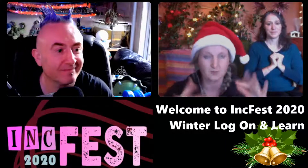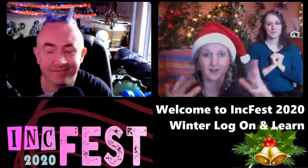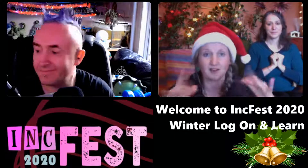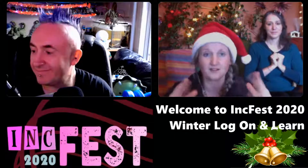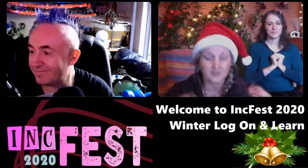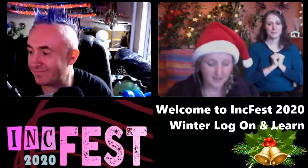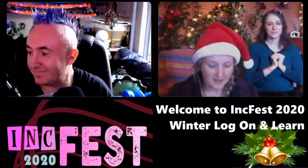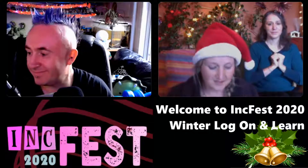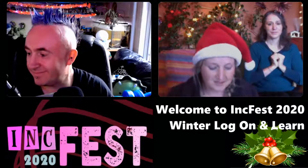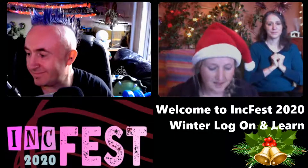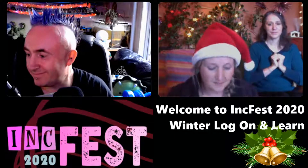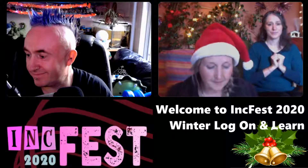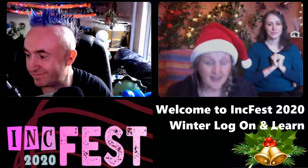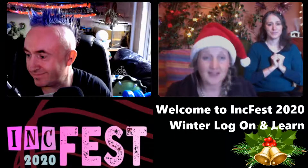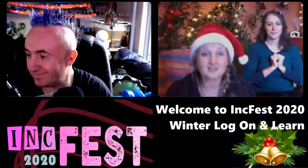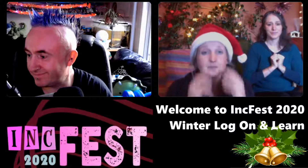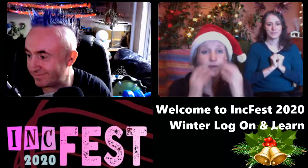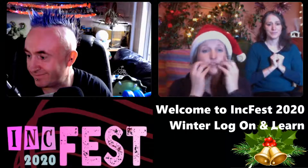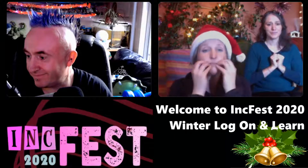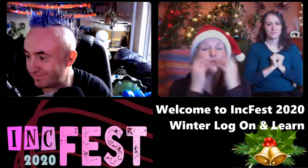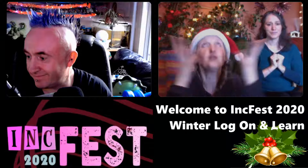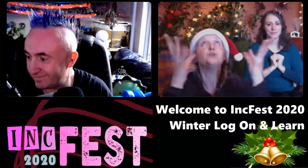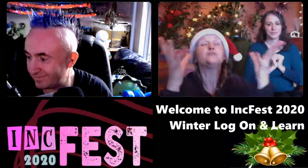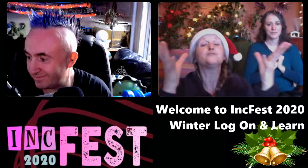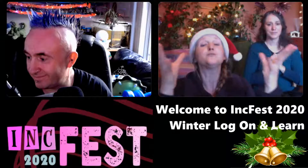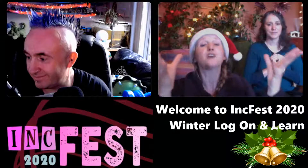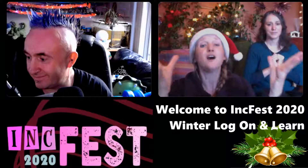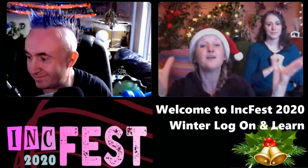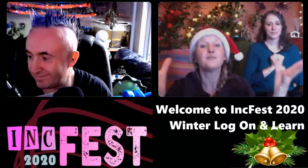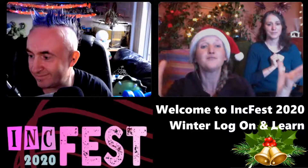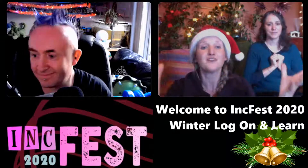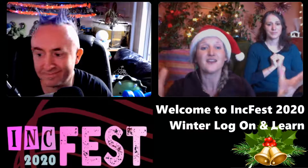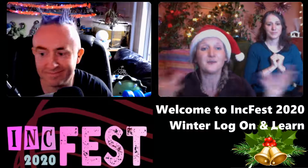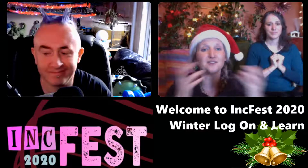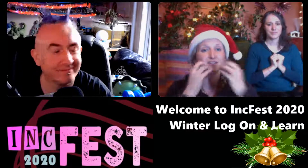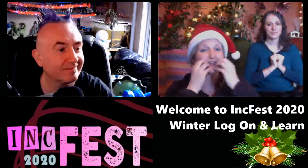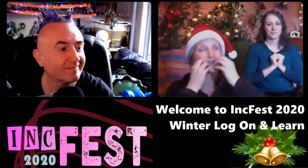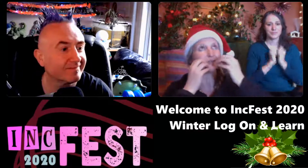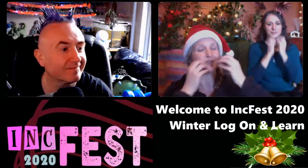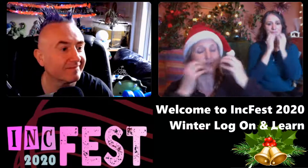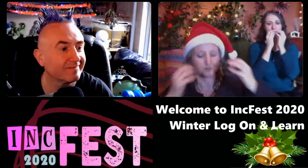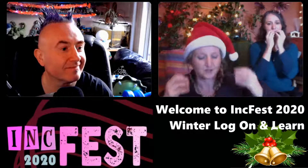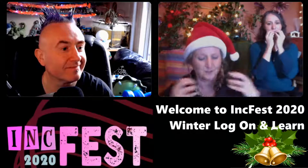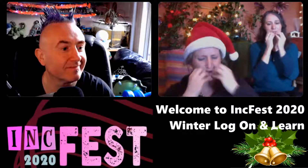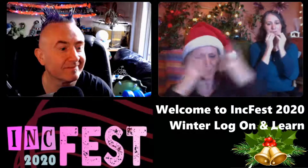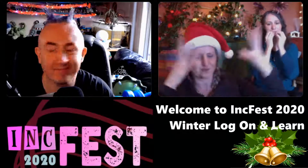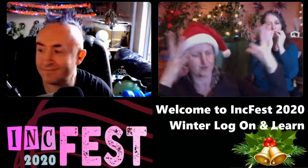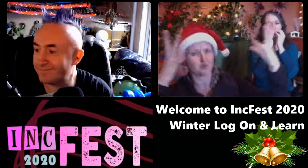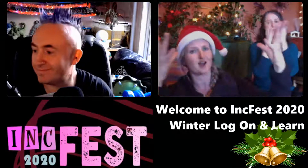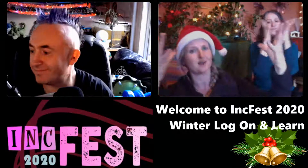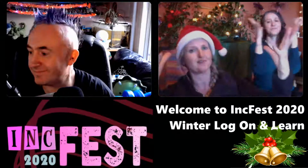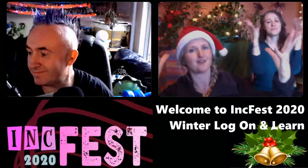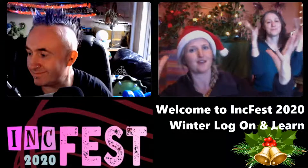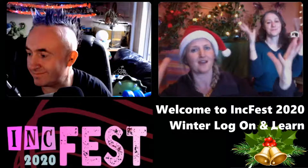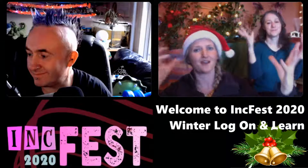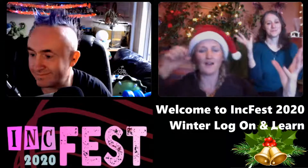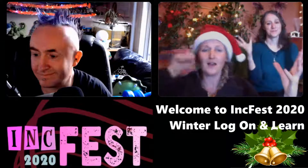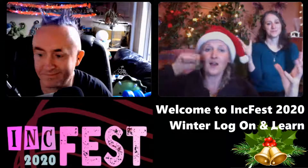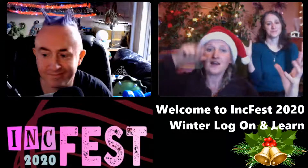beginning, it's saying it's the most beautiful time of the year. And we just get to do the beautiful sign, beautiful time of the year.